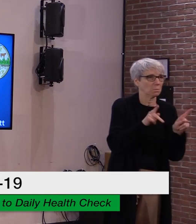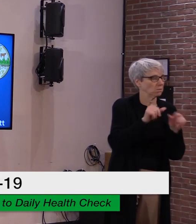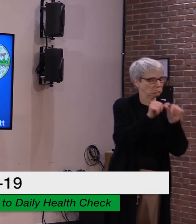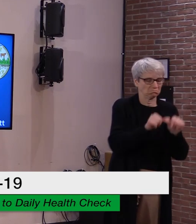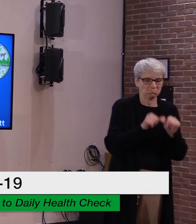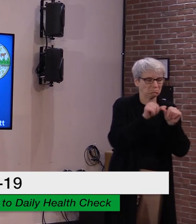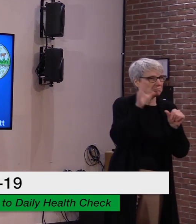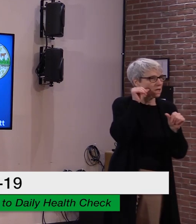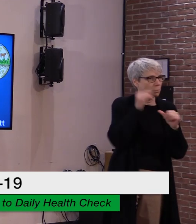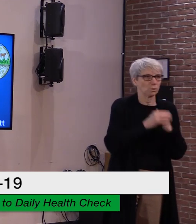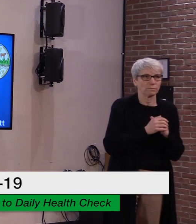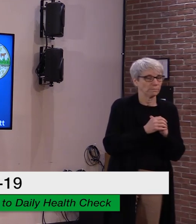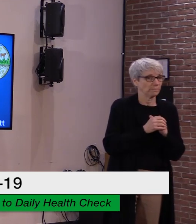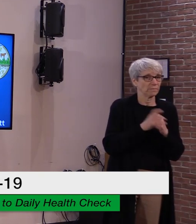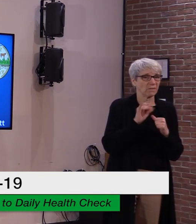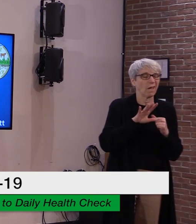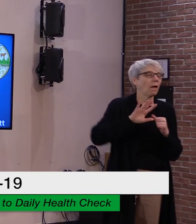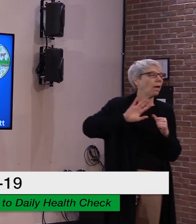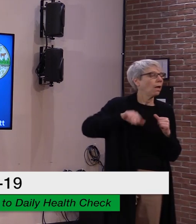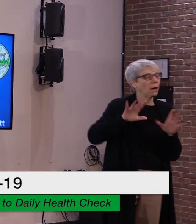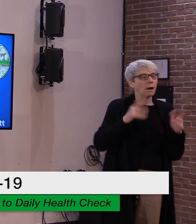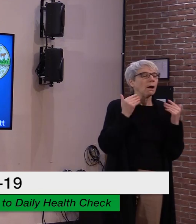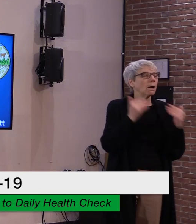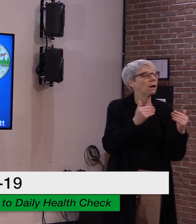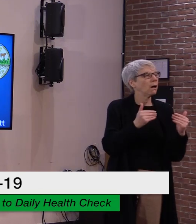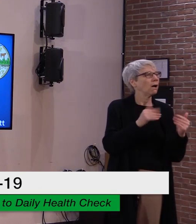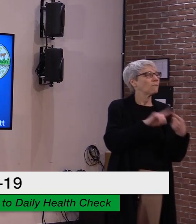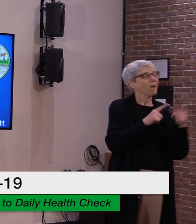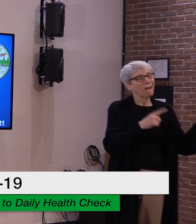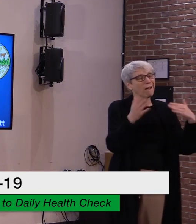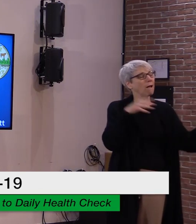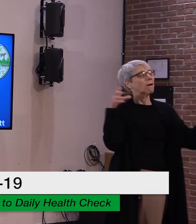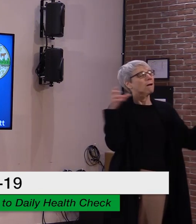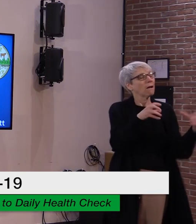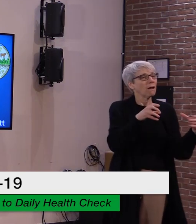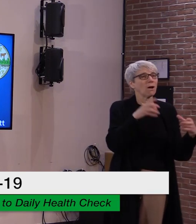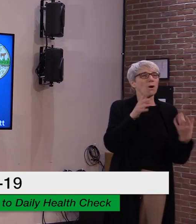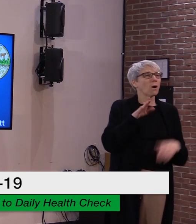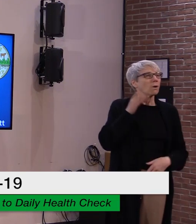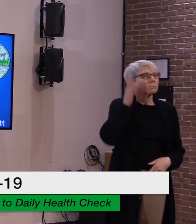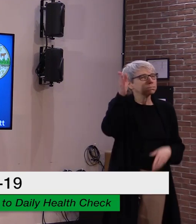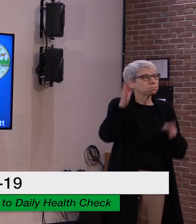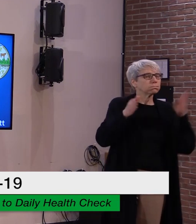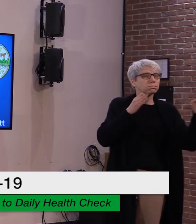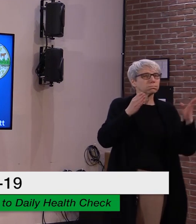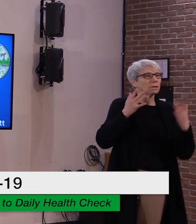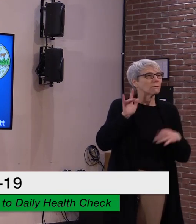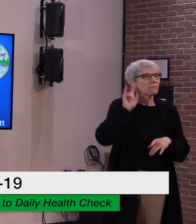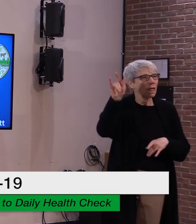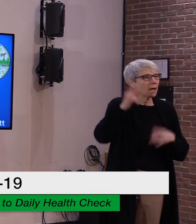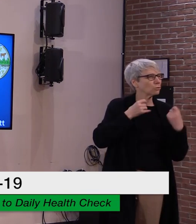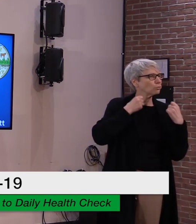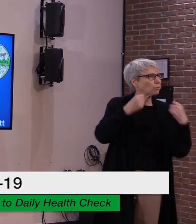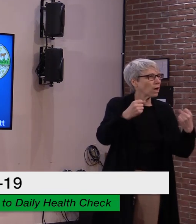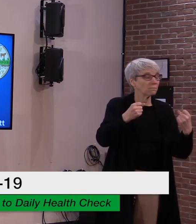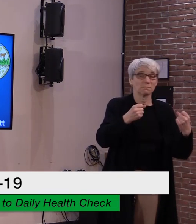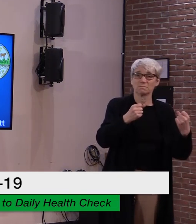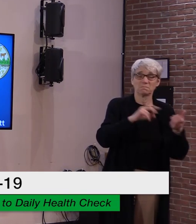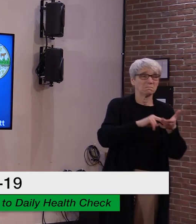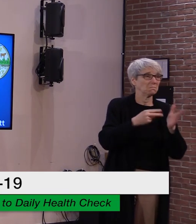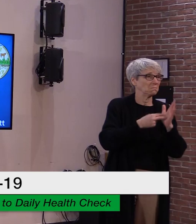travel get together with friends let down our guard we actually do risk reopening the floodgates even